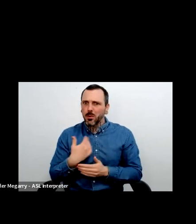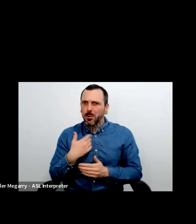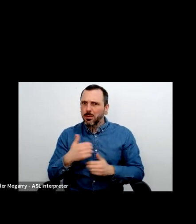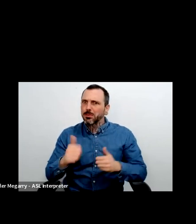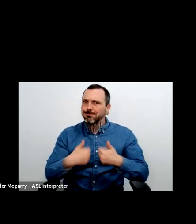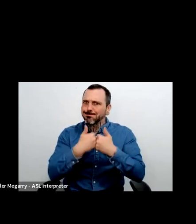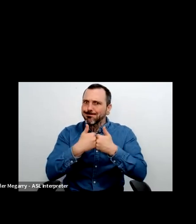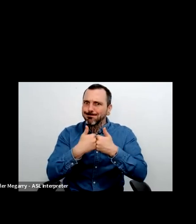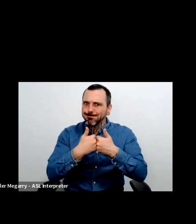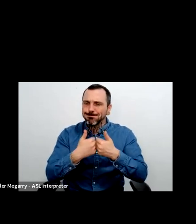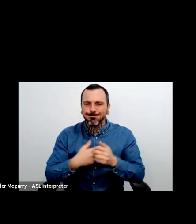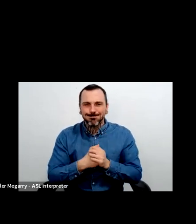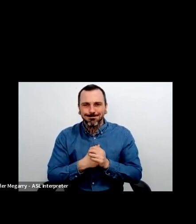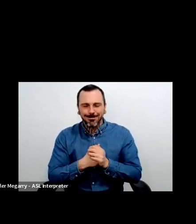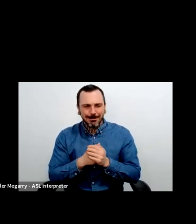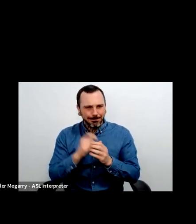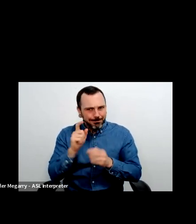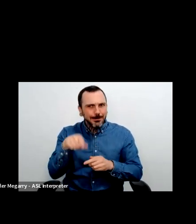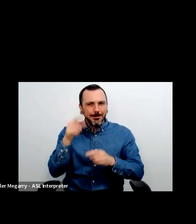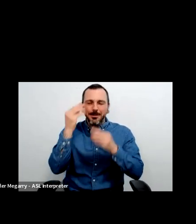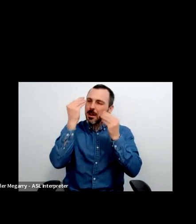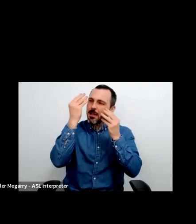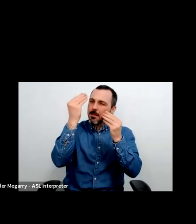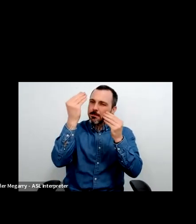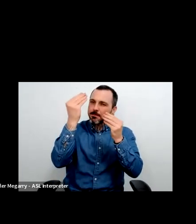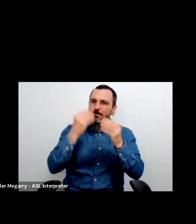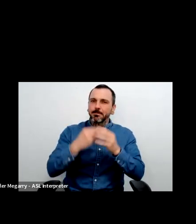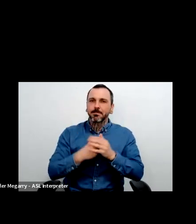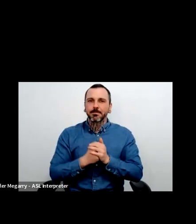thing to ponder. I would say,